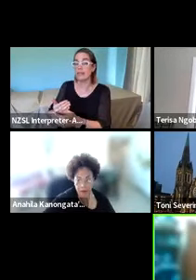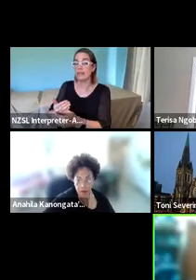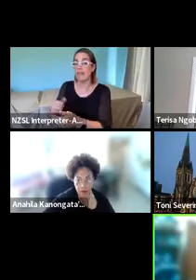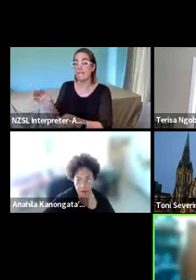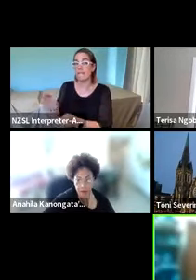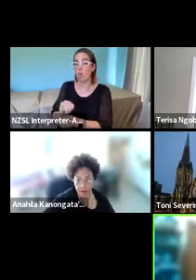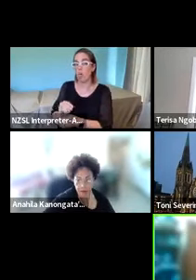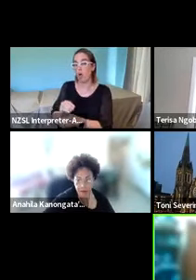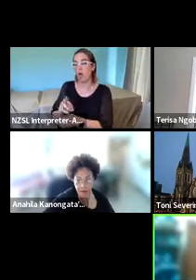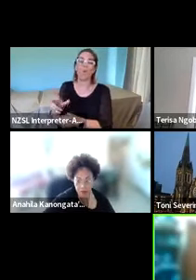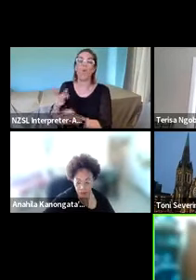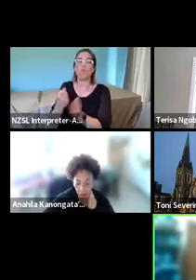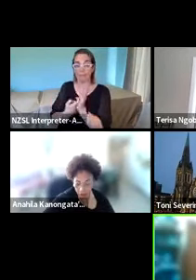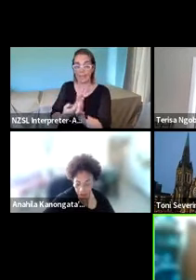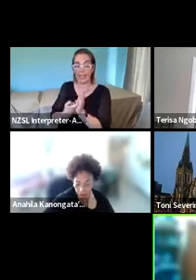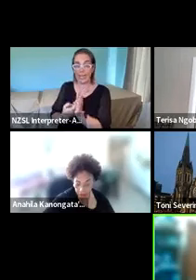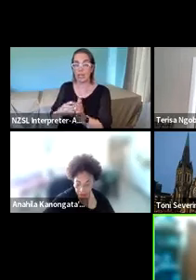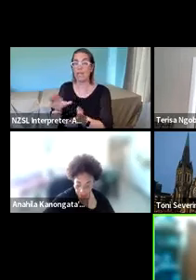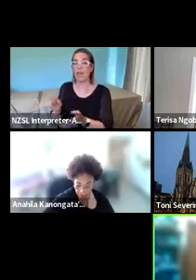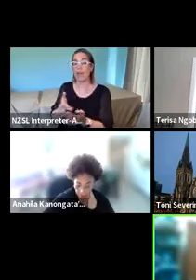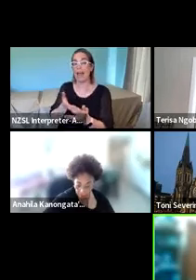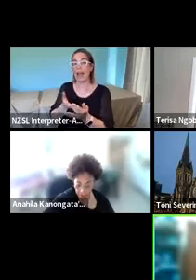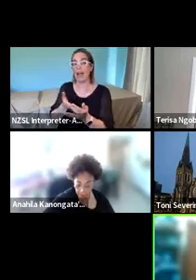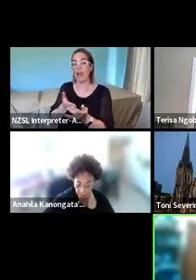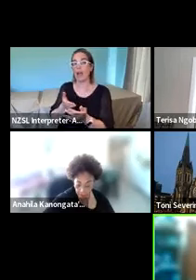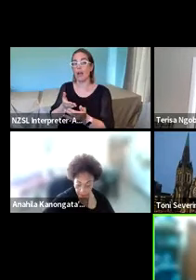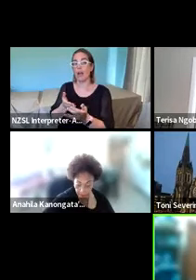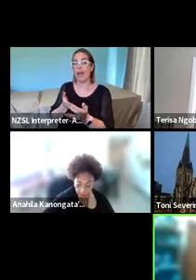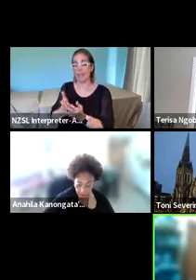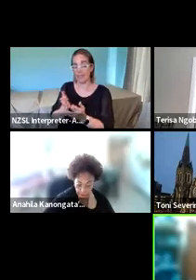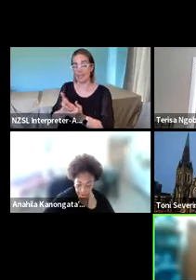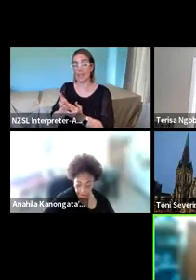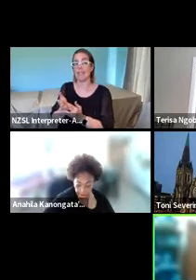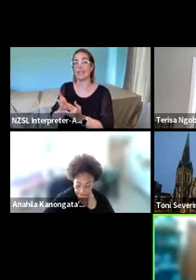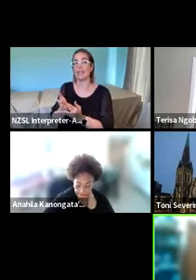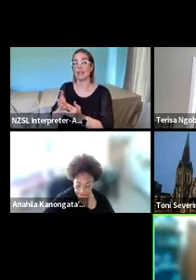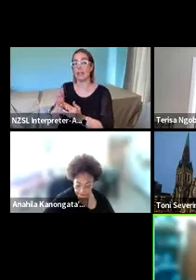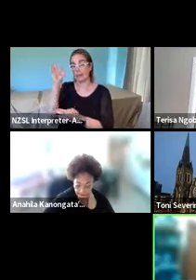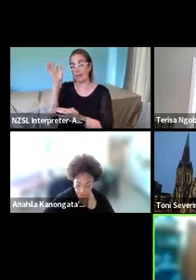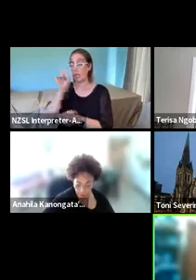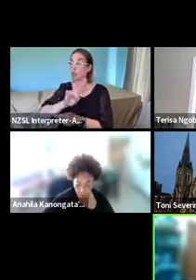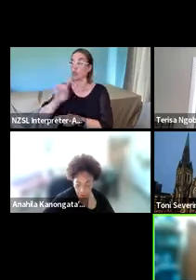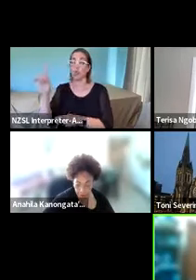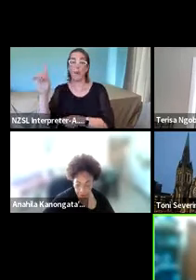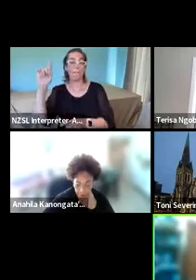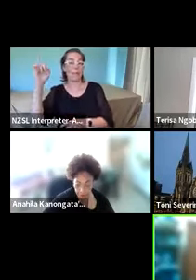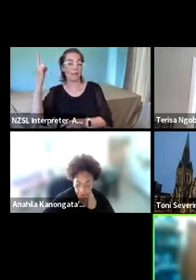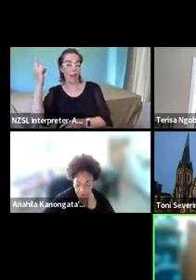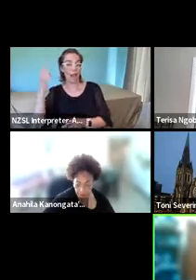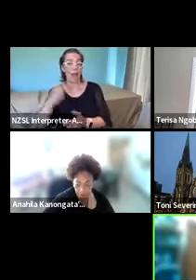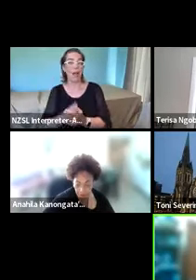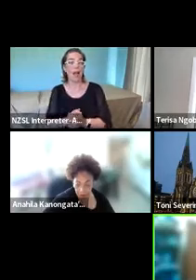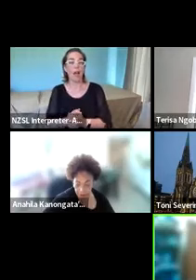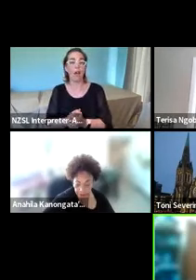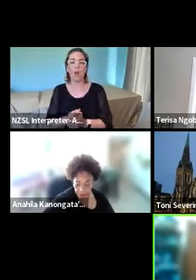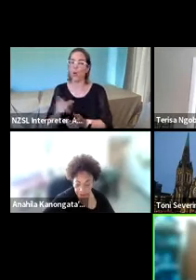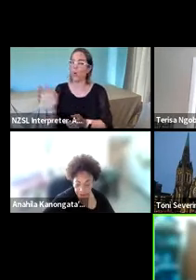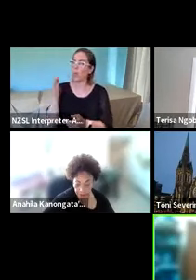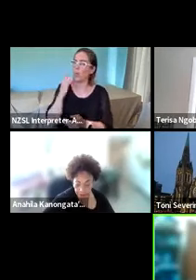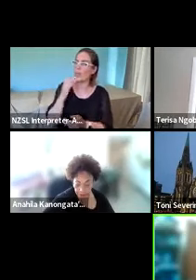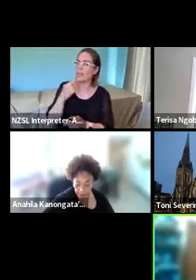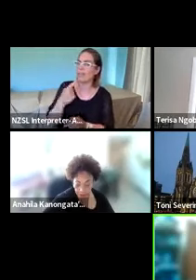for recommendations from the Accessibility Committee to the Minister and back. So when you say that, what is it that